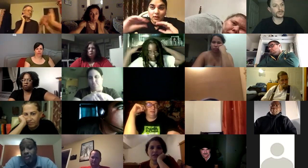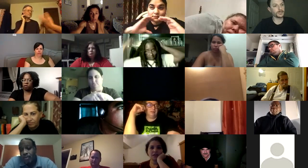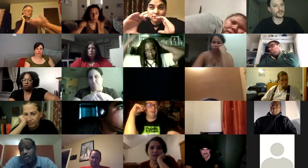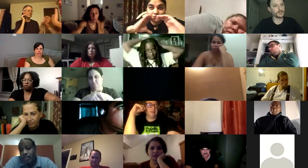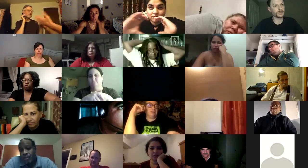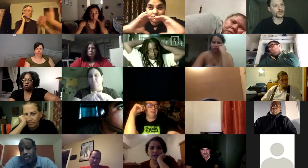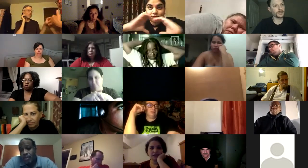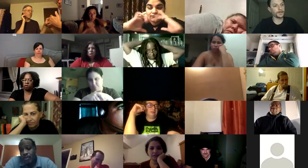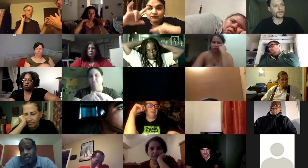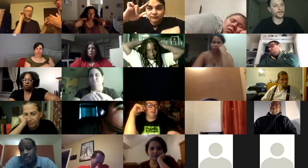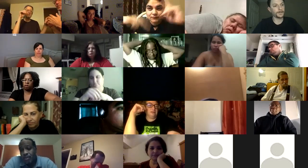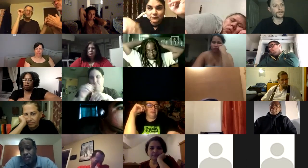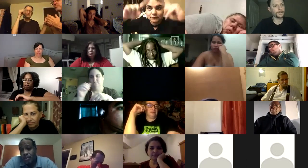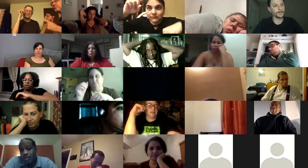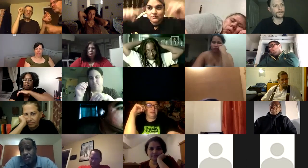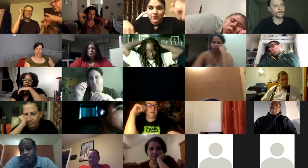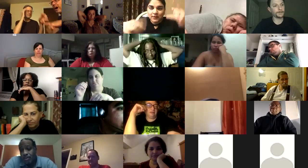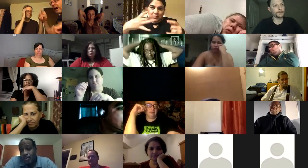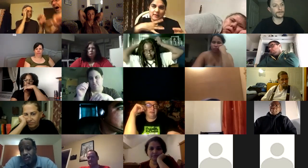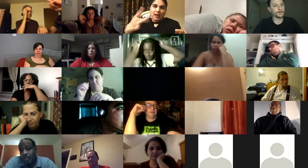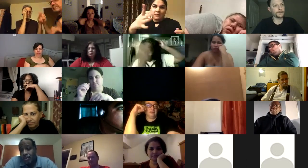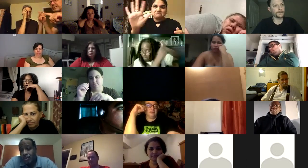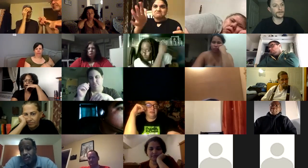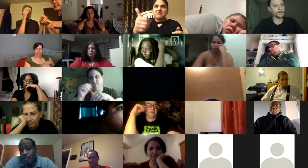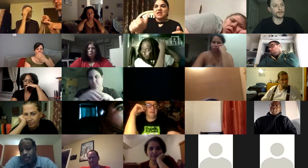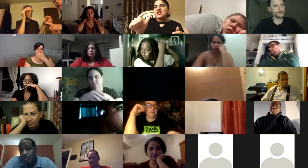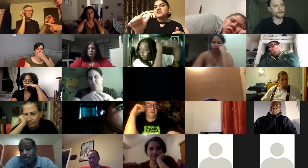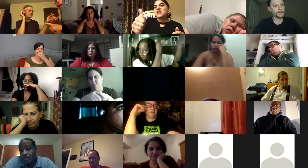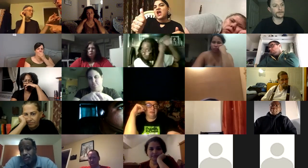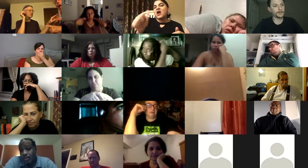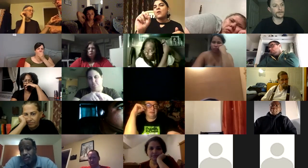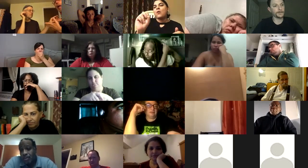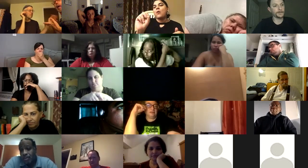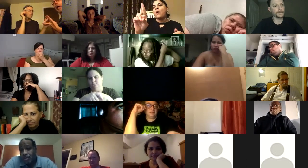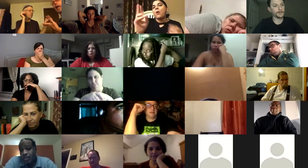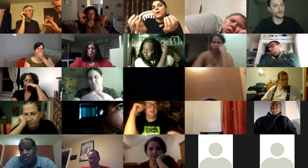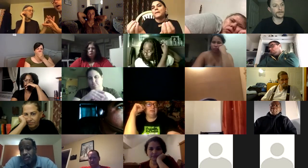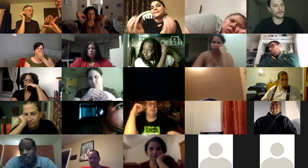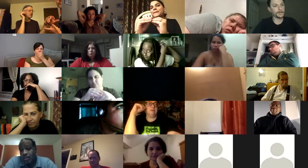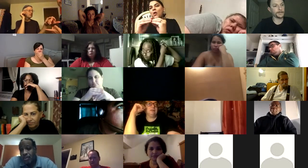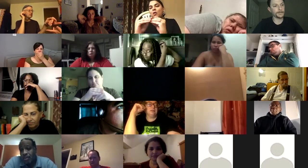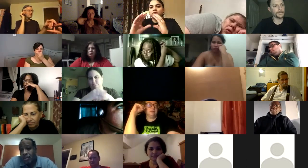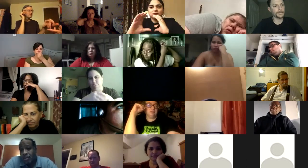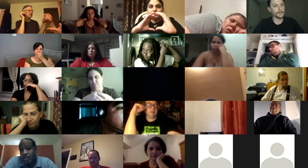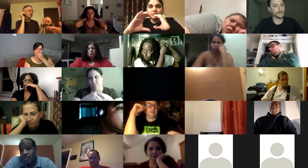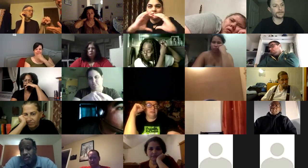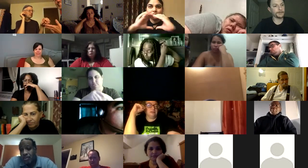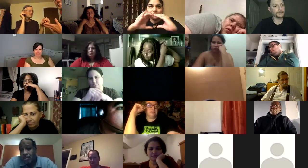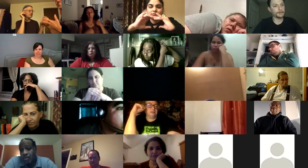You know, there are varying levels to being deaf. There are varying levels to being blind. There's varying levels to being deaf-blind, and you know, that's just there's a range, and there's a